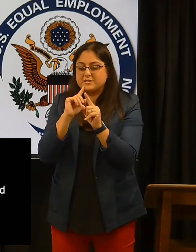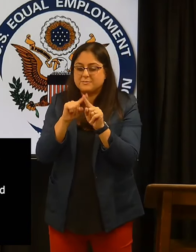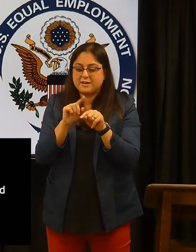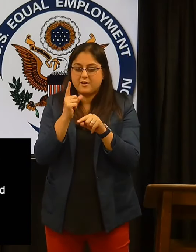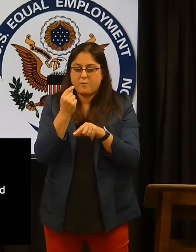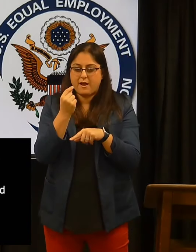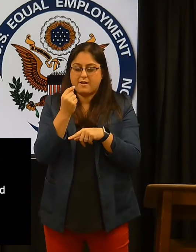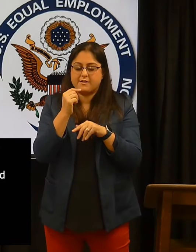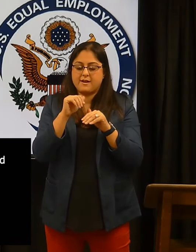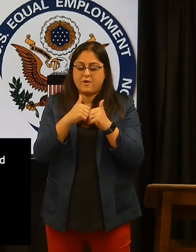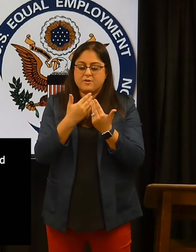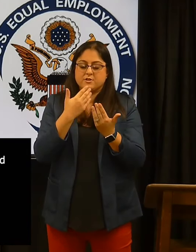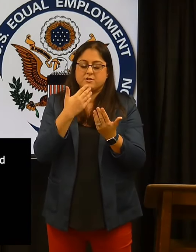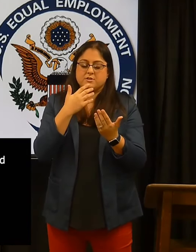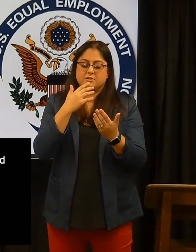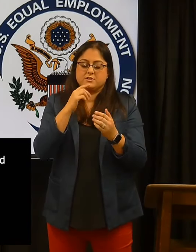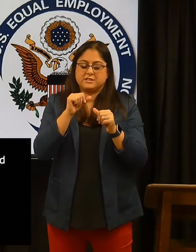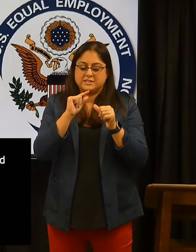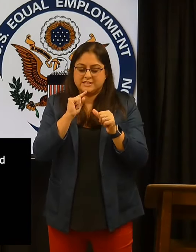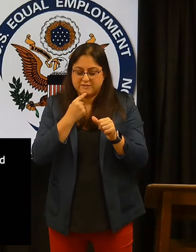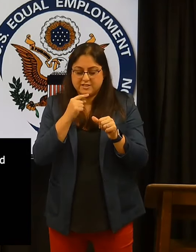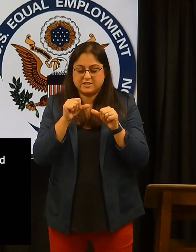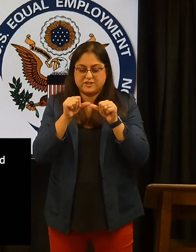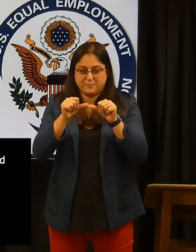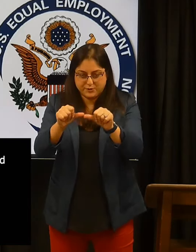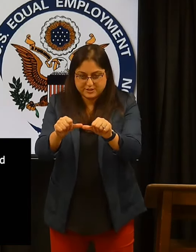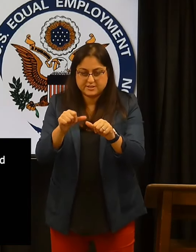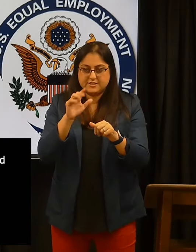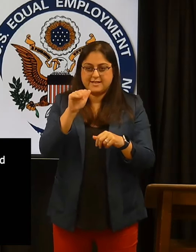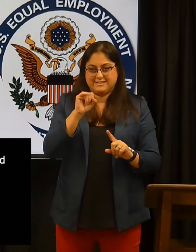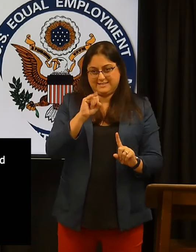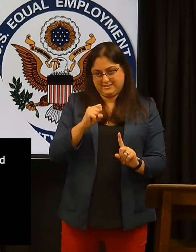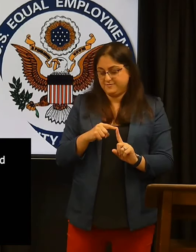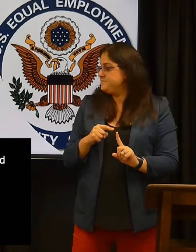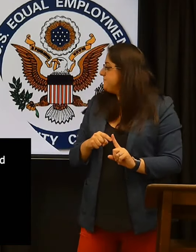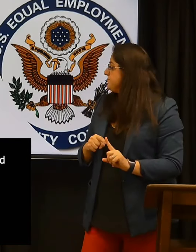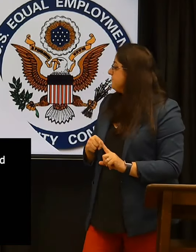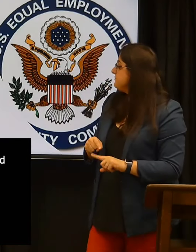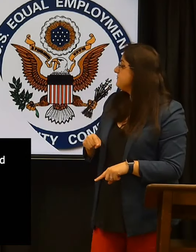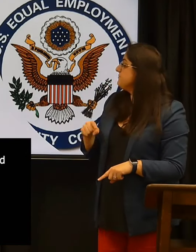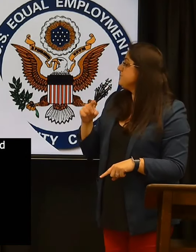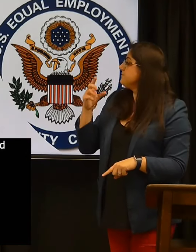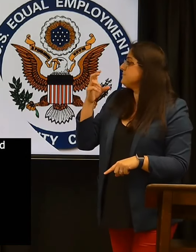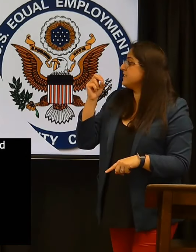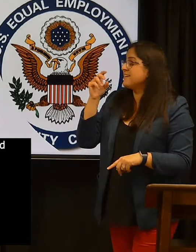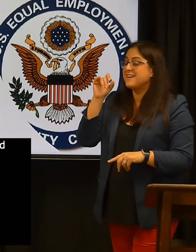It can take 6 months to a year or more. It depends on how severe and pervasive it is.